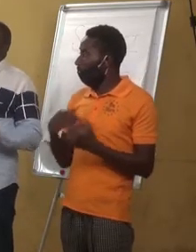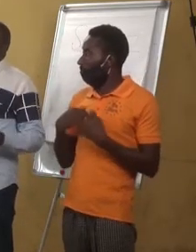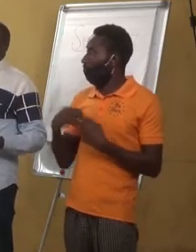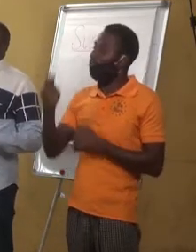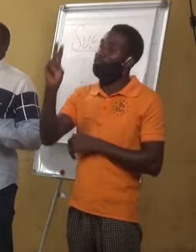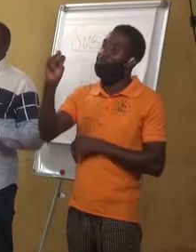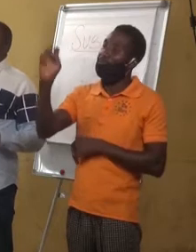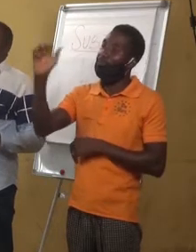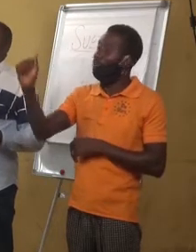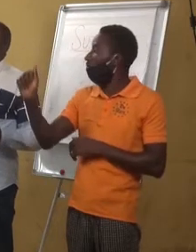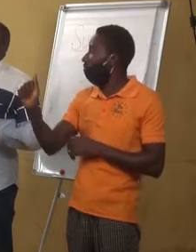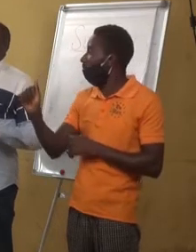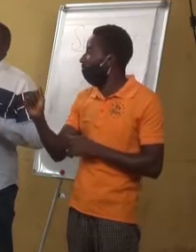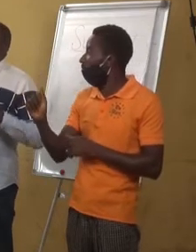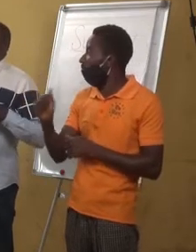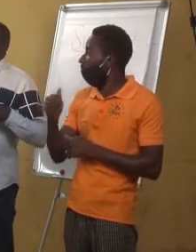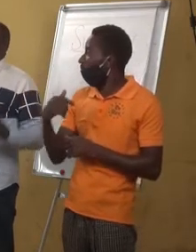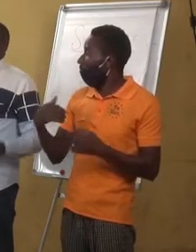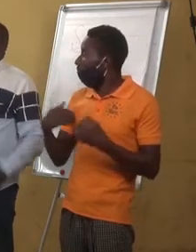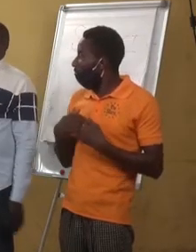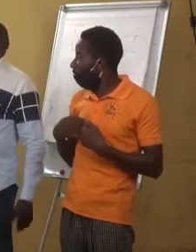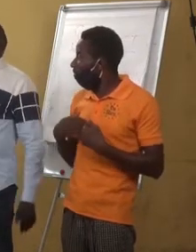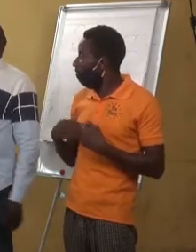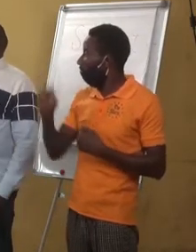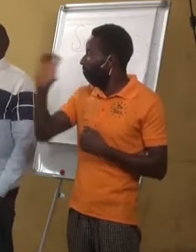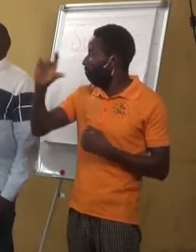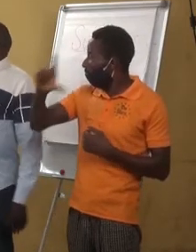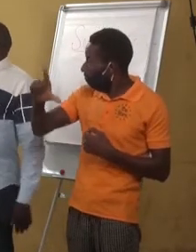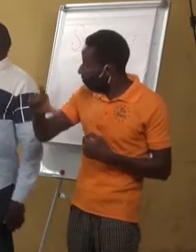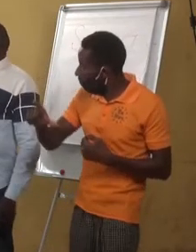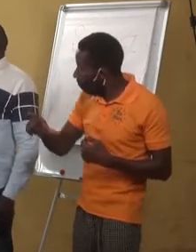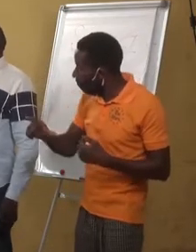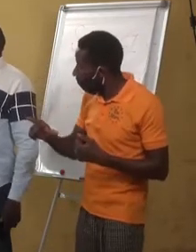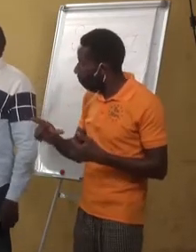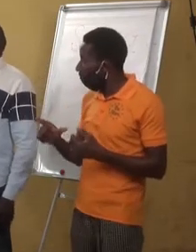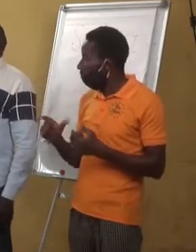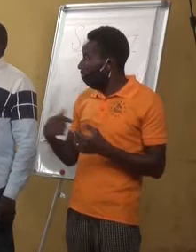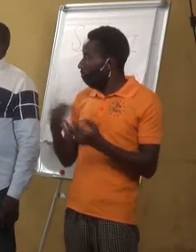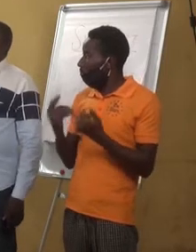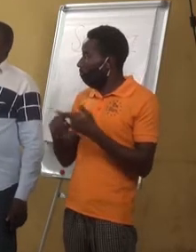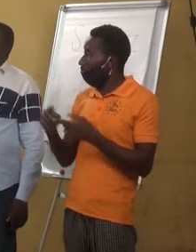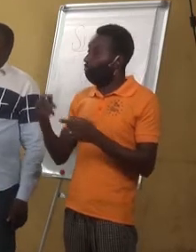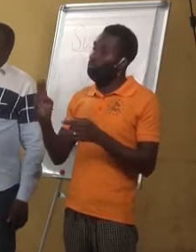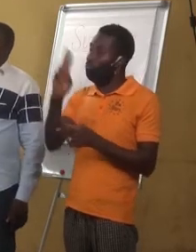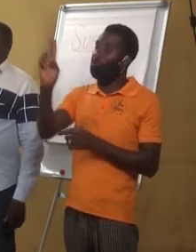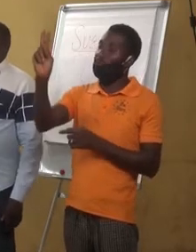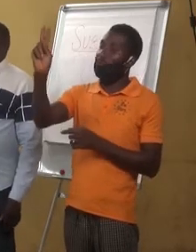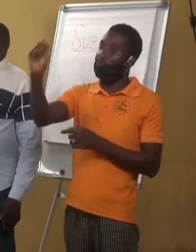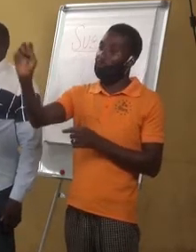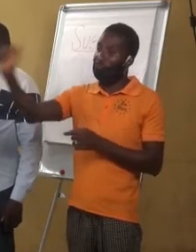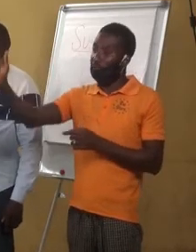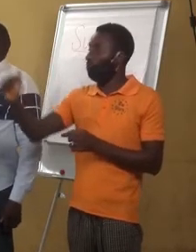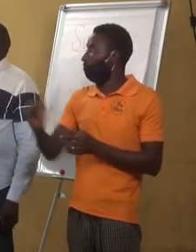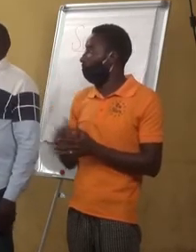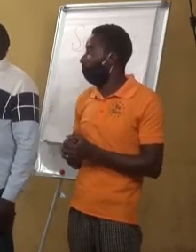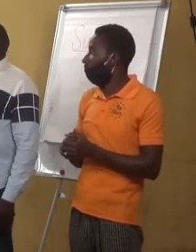have calcium chloride, magnesium oxide, and so on and so forth. We want to use sodium chloride as an example for you to